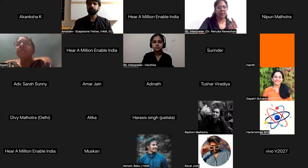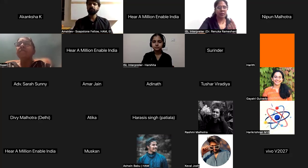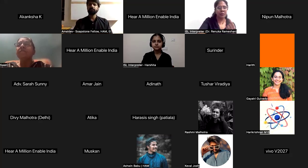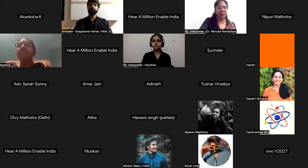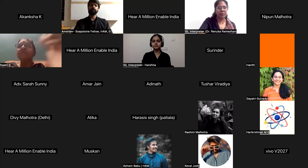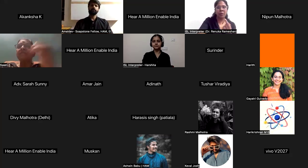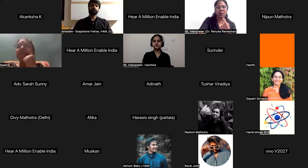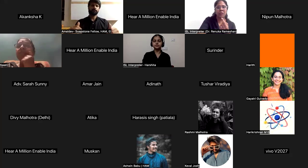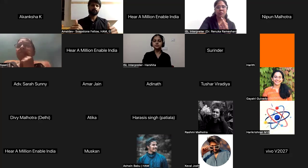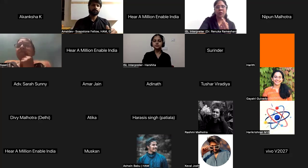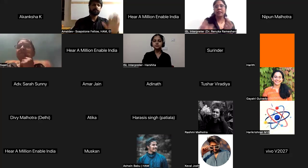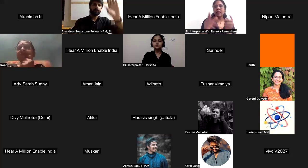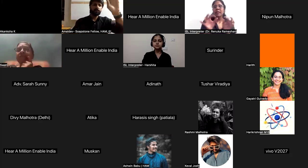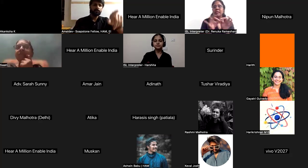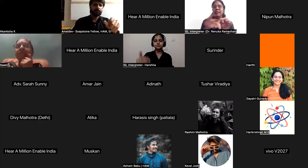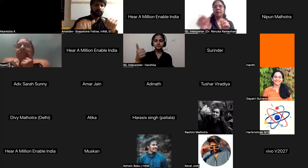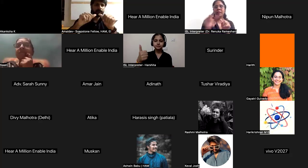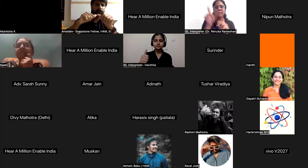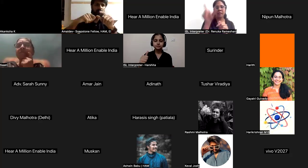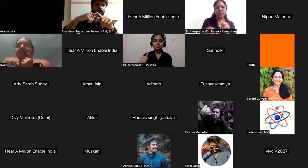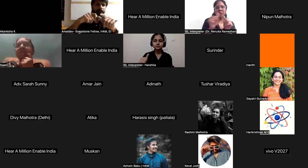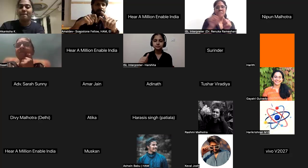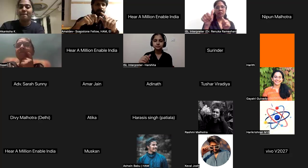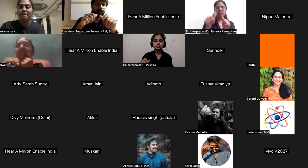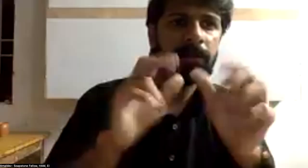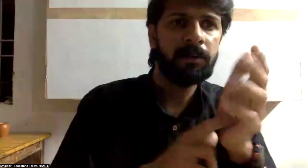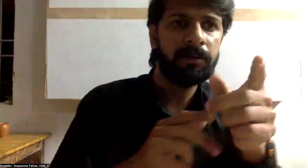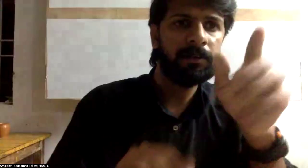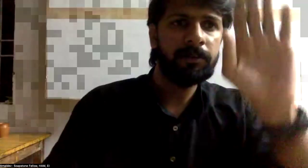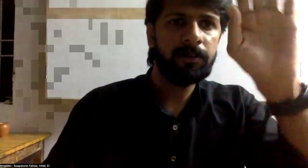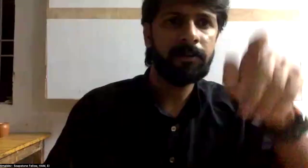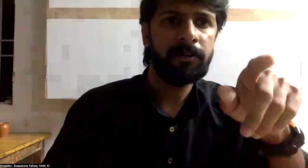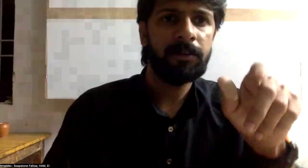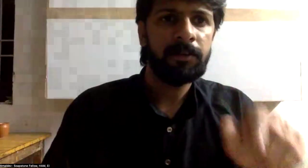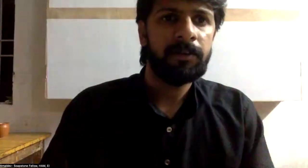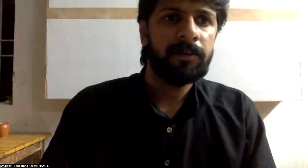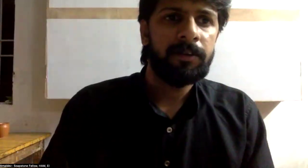Harshita, I think you'll have to come on spotlight. Just this.